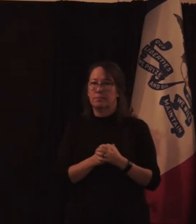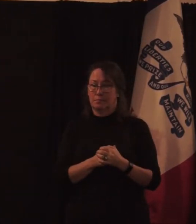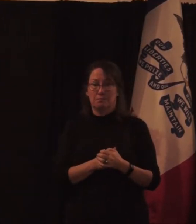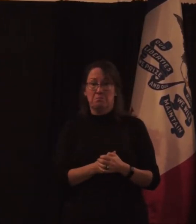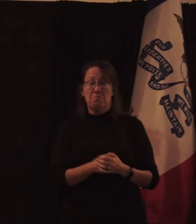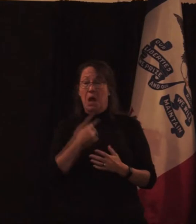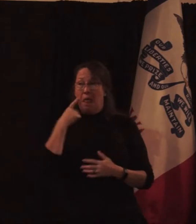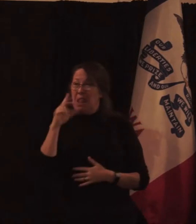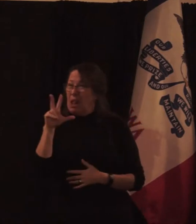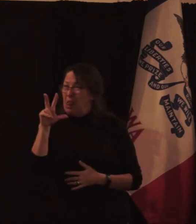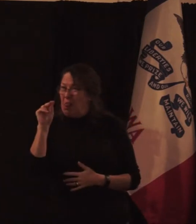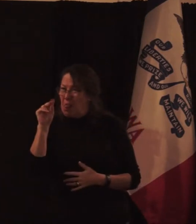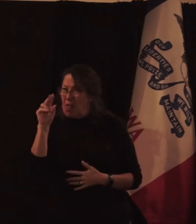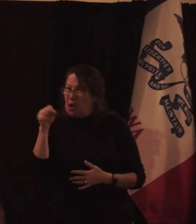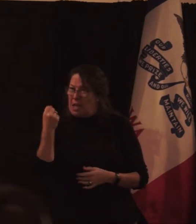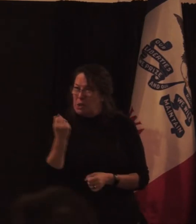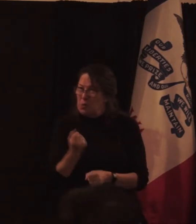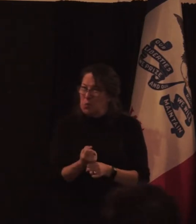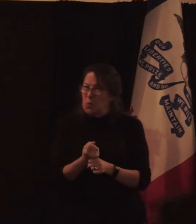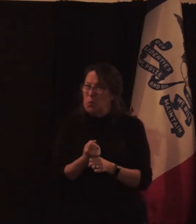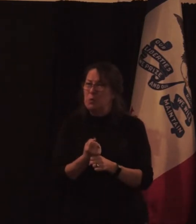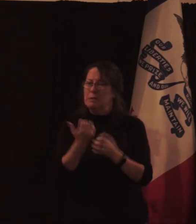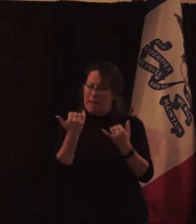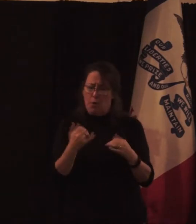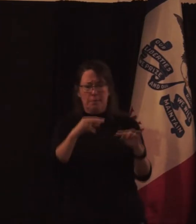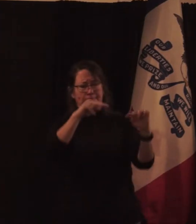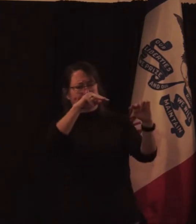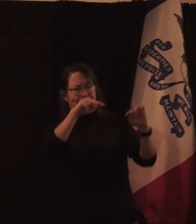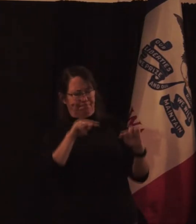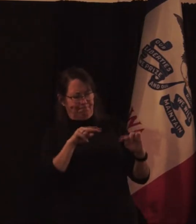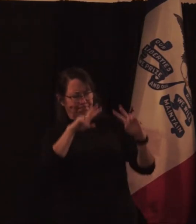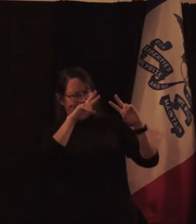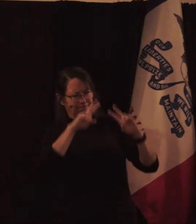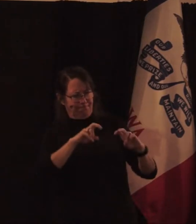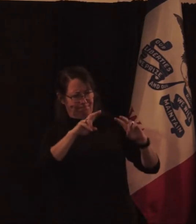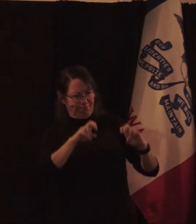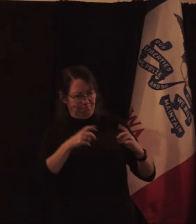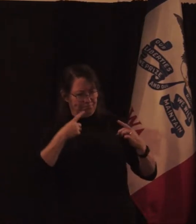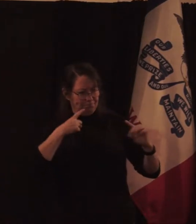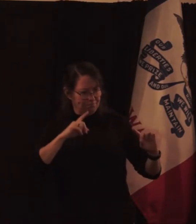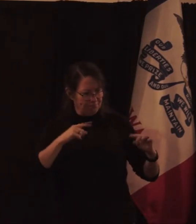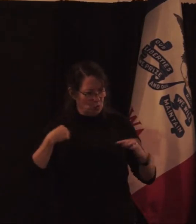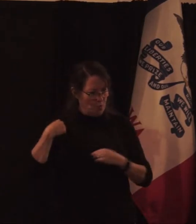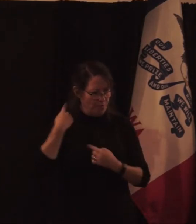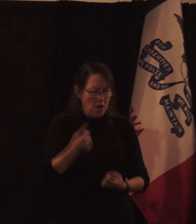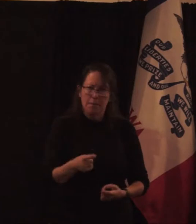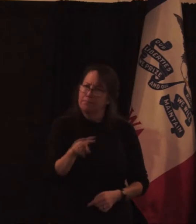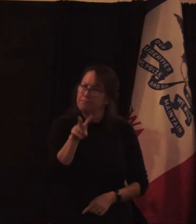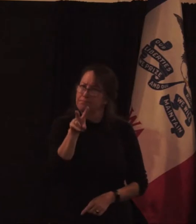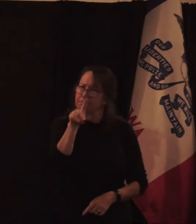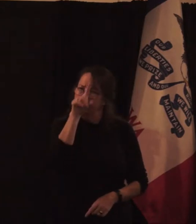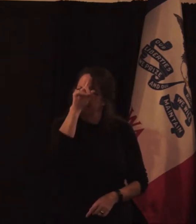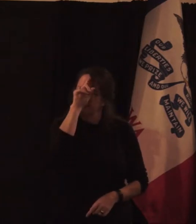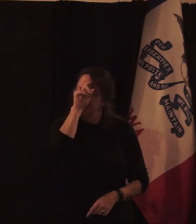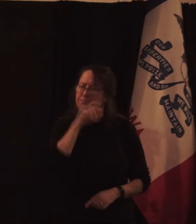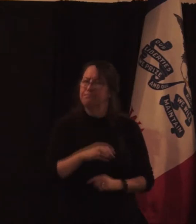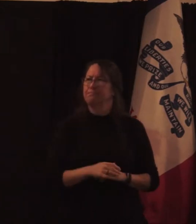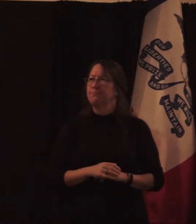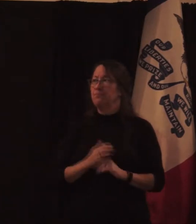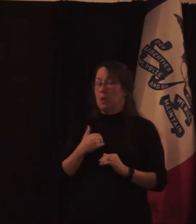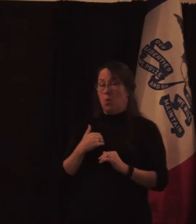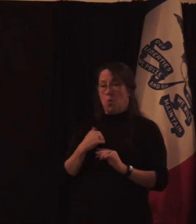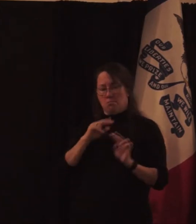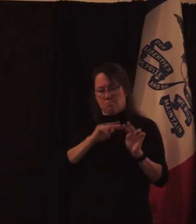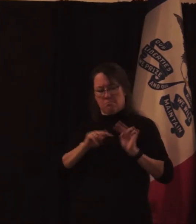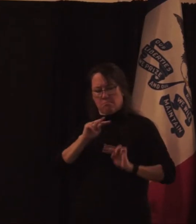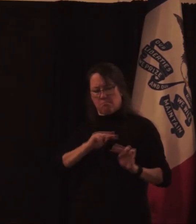Well, I think at 30 years, we have to kind of take stock. How have we done? And I think not only to take